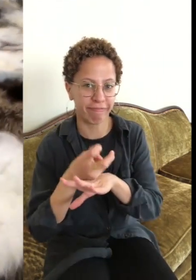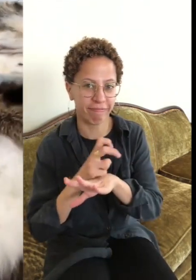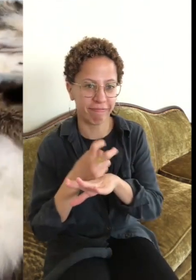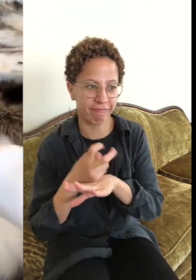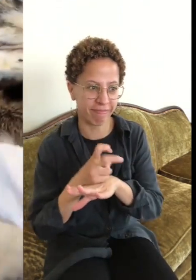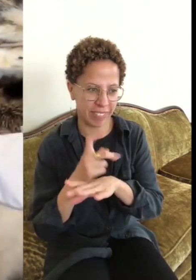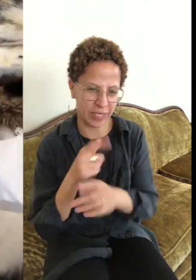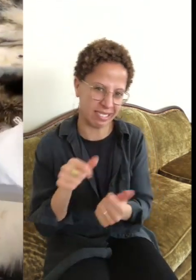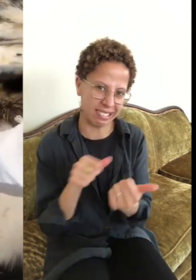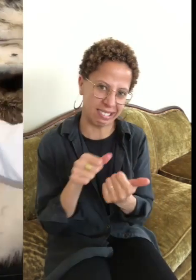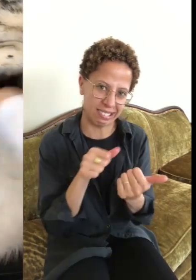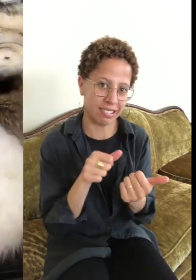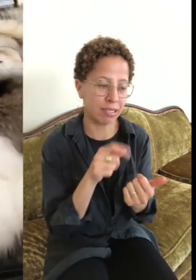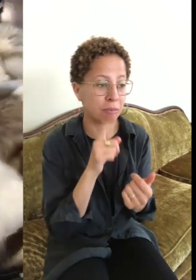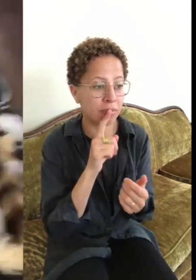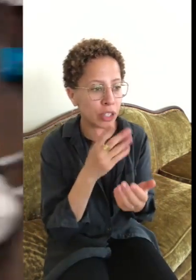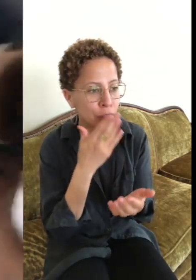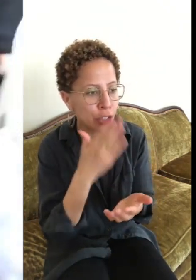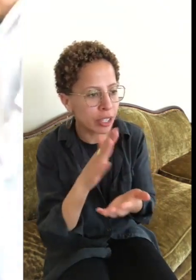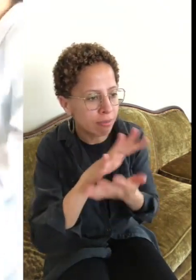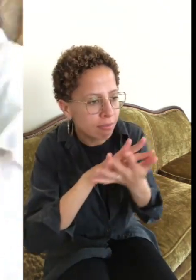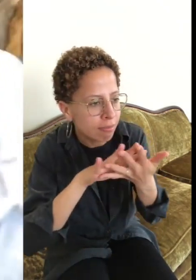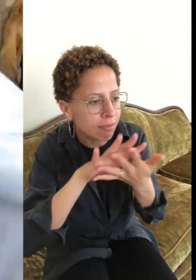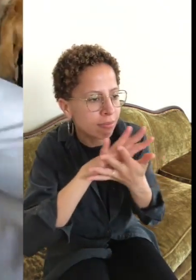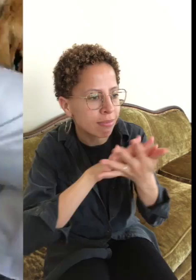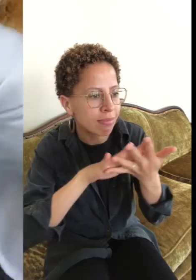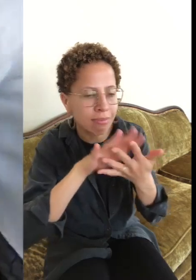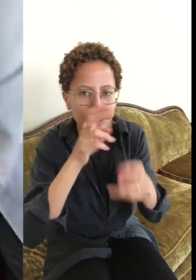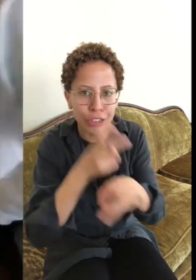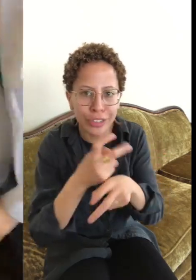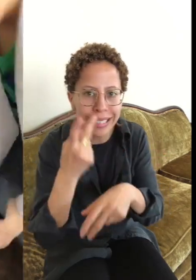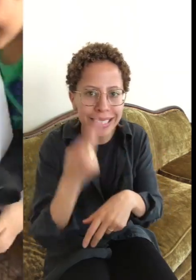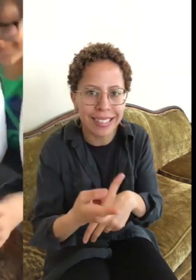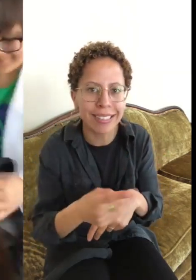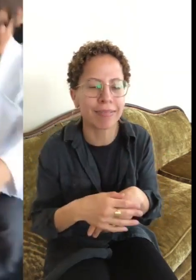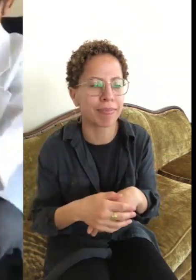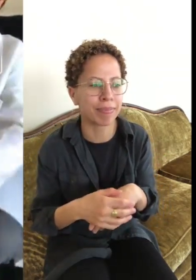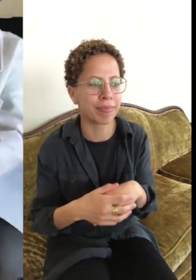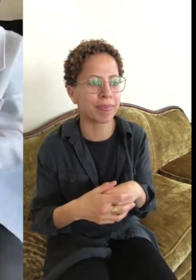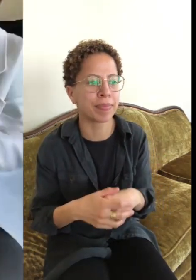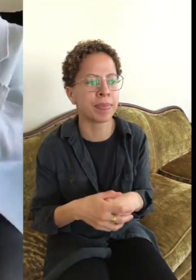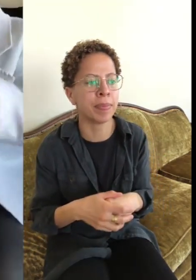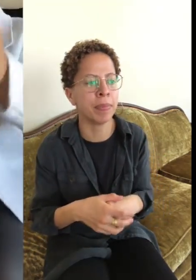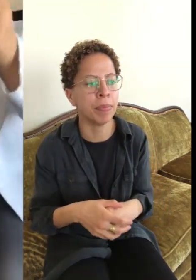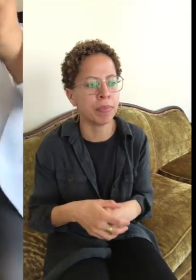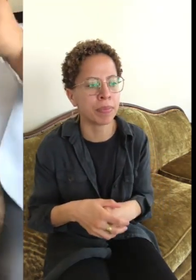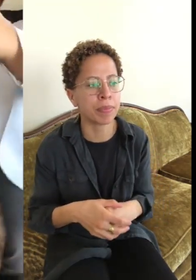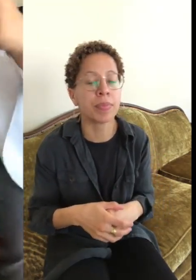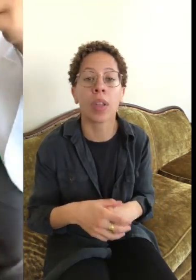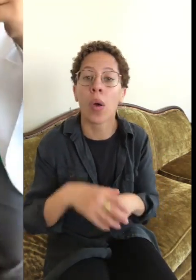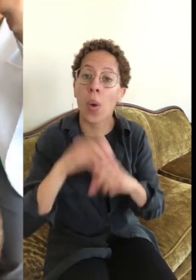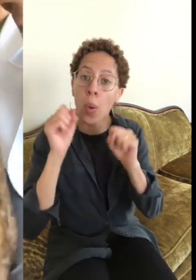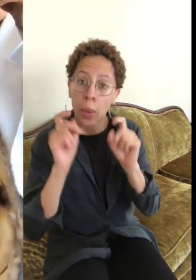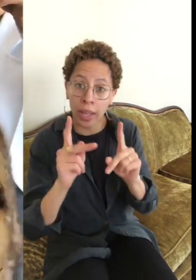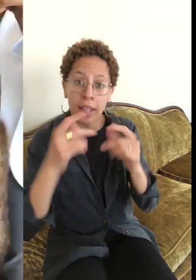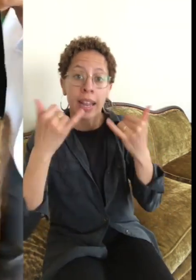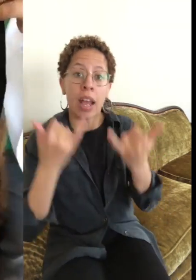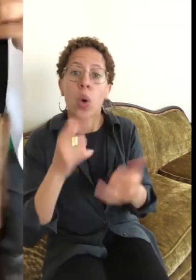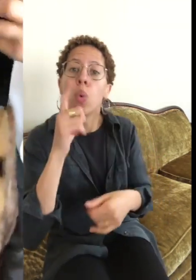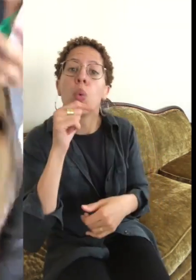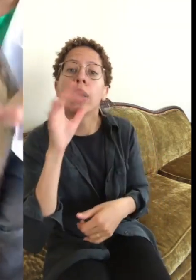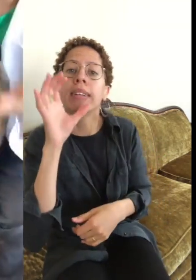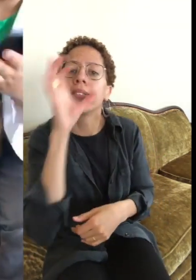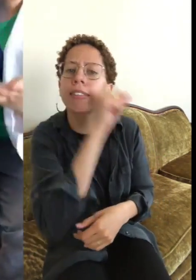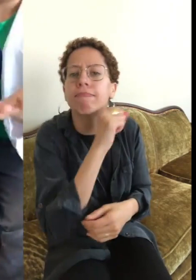in. Good cat. Okay. So who can guess what type of pelt